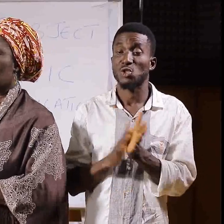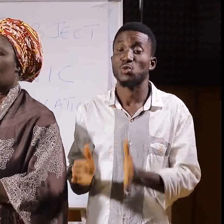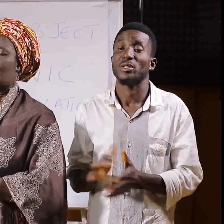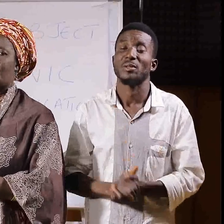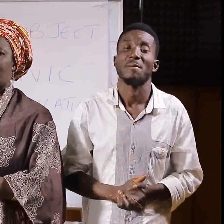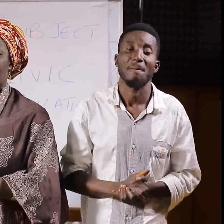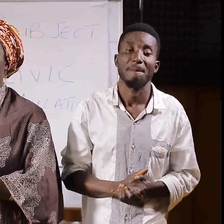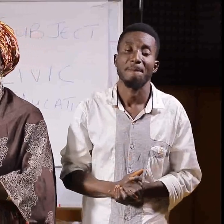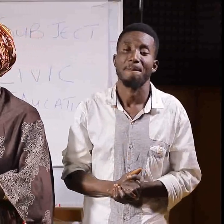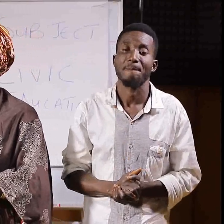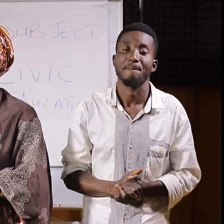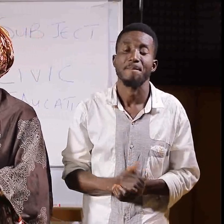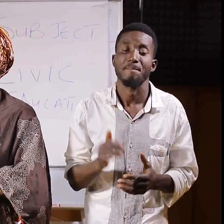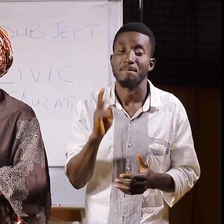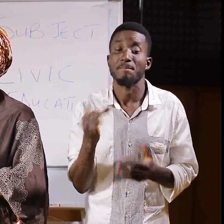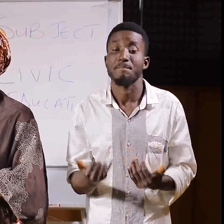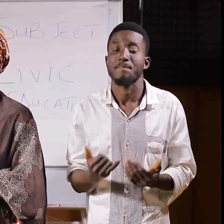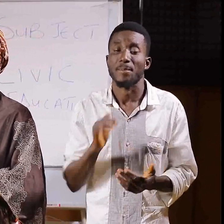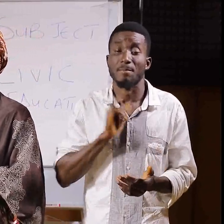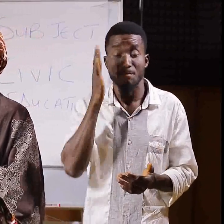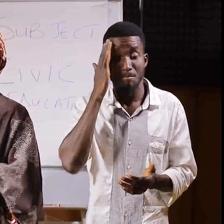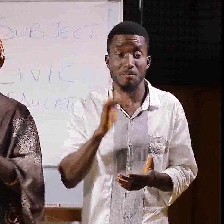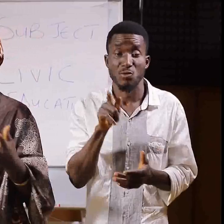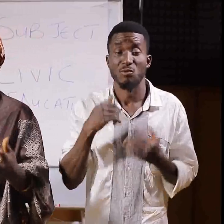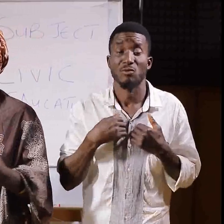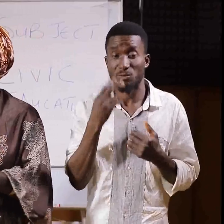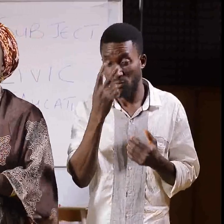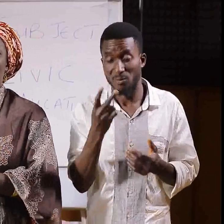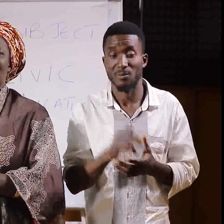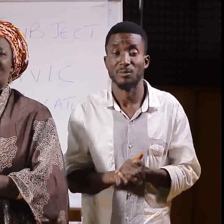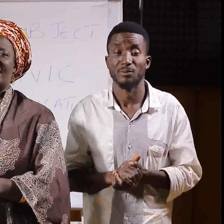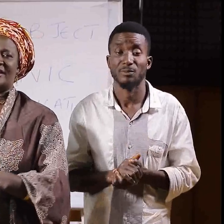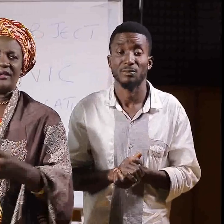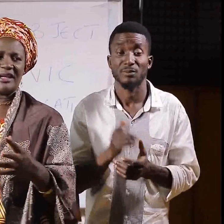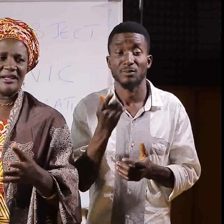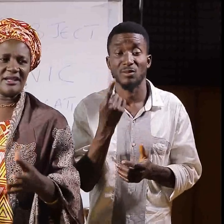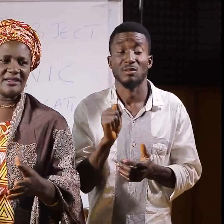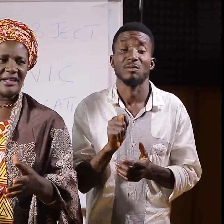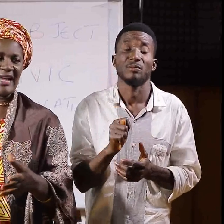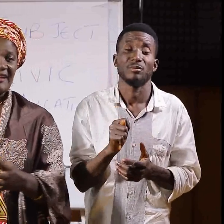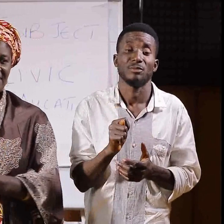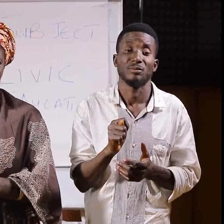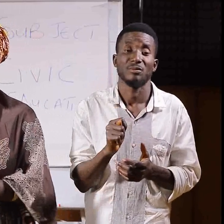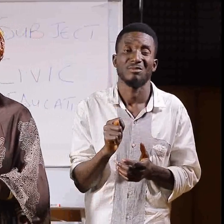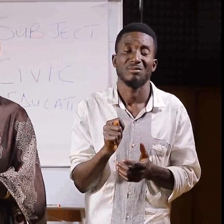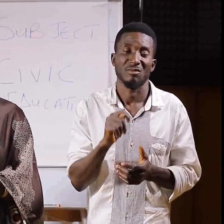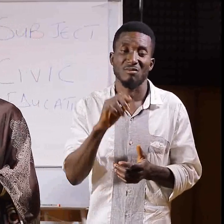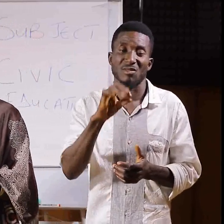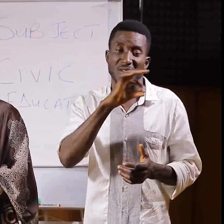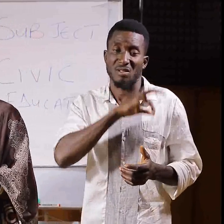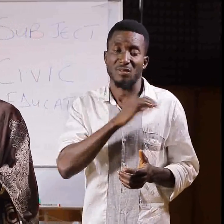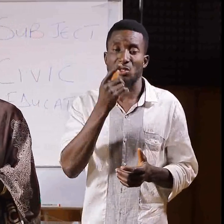learners, by now, I know you have seen the